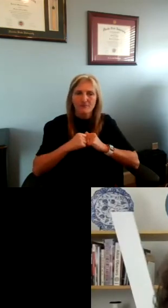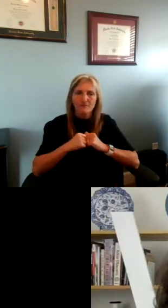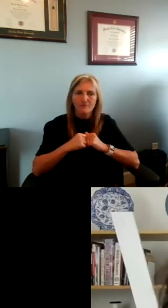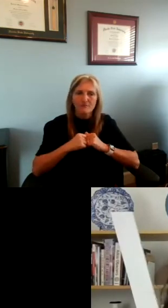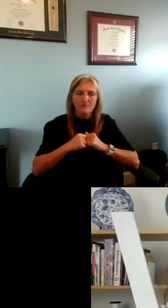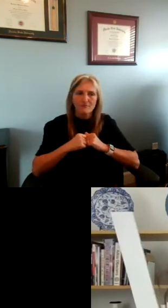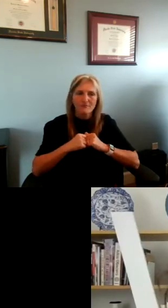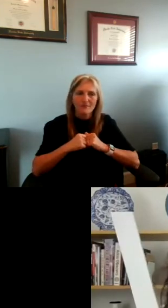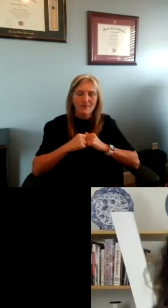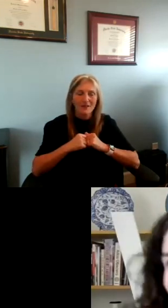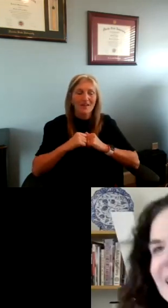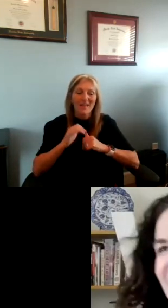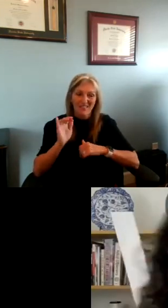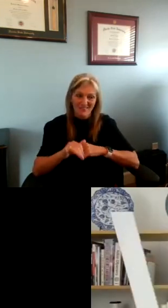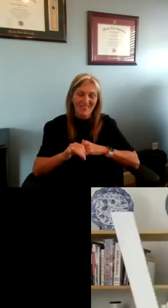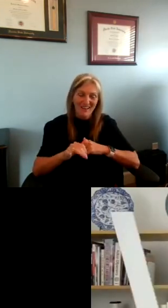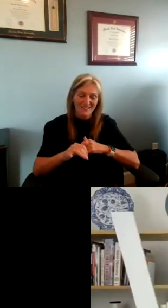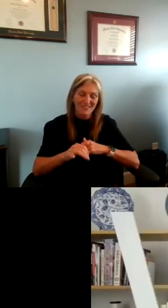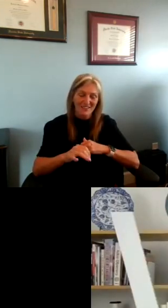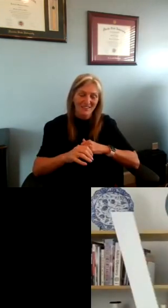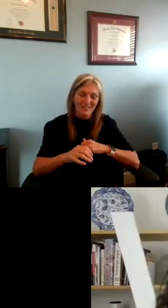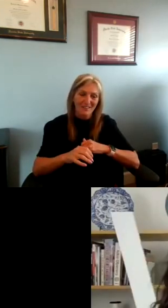It is a tall order, isn't it? It is.